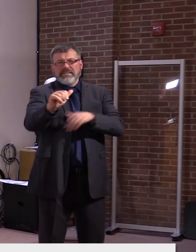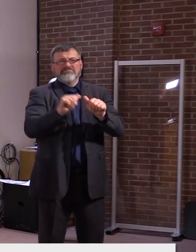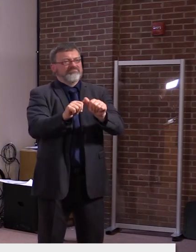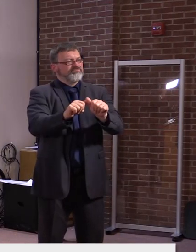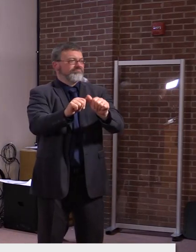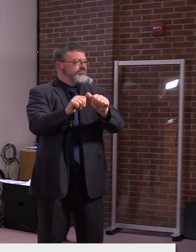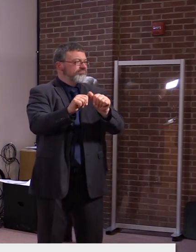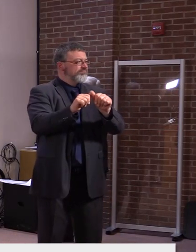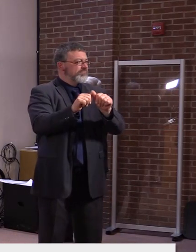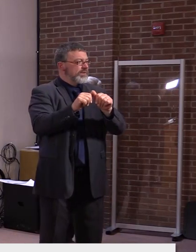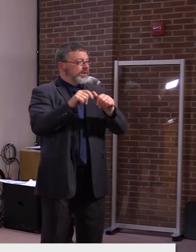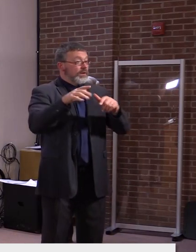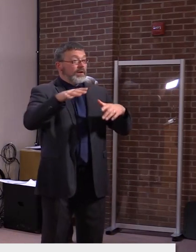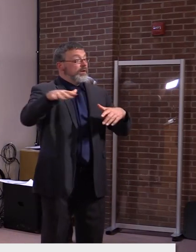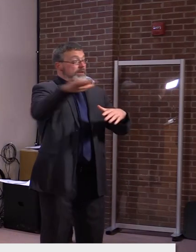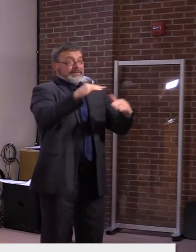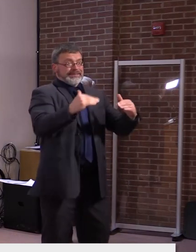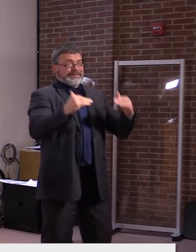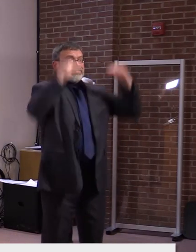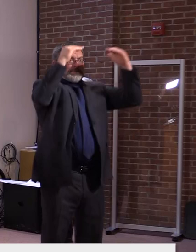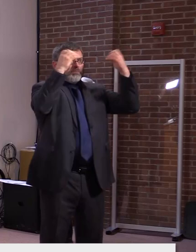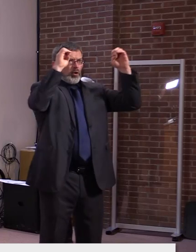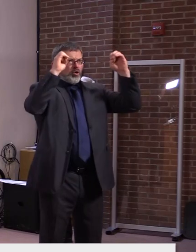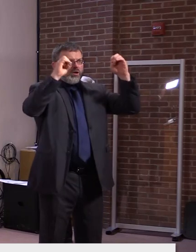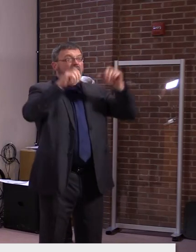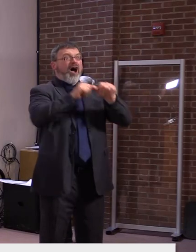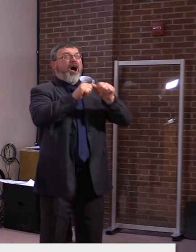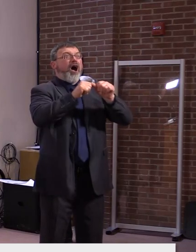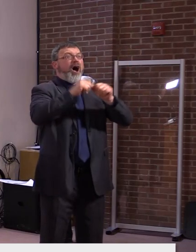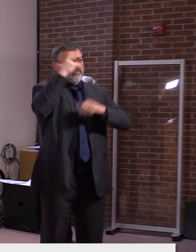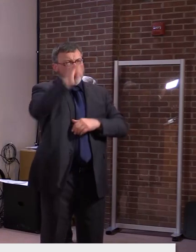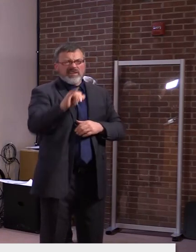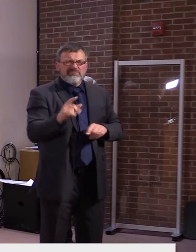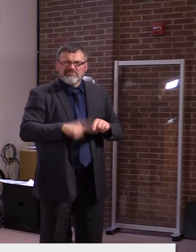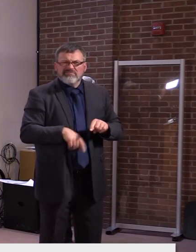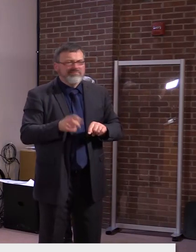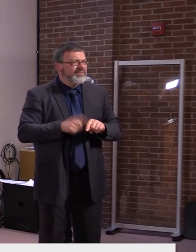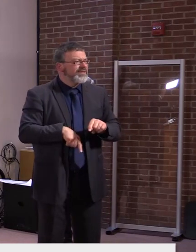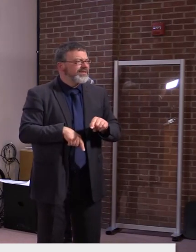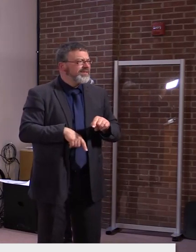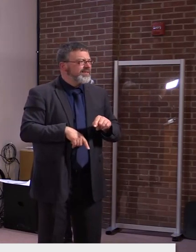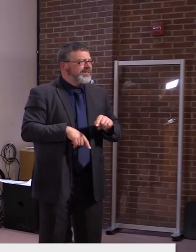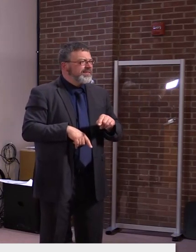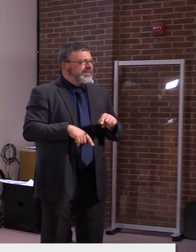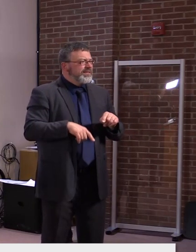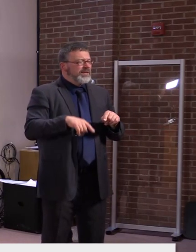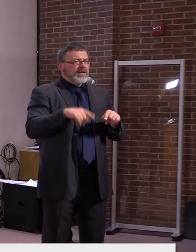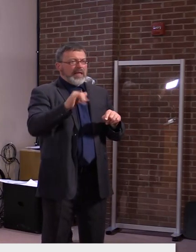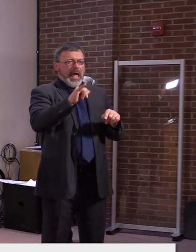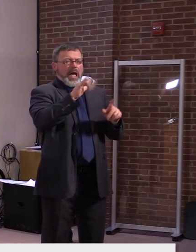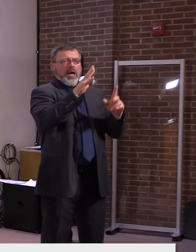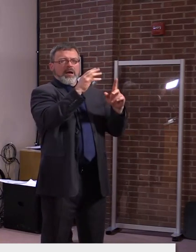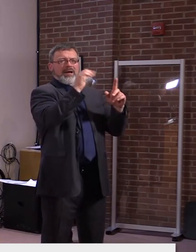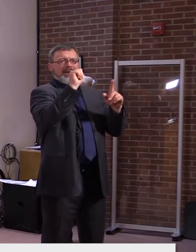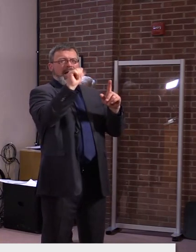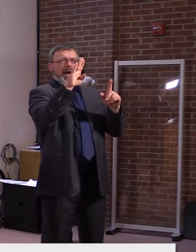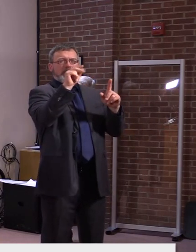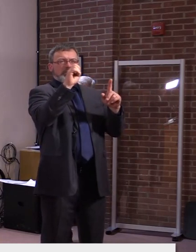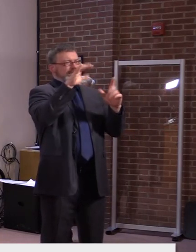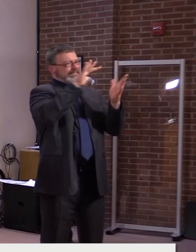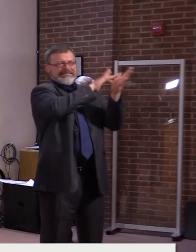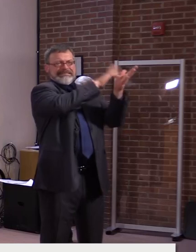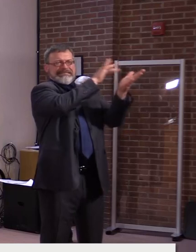perpetuity. And we can't abuse the state of emergency. It could be overused. I mean, just think about the number